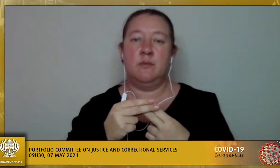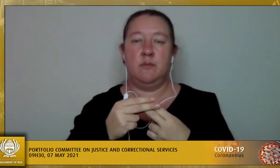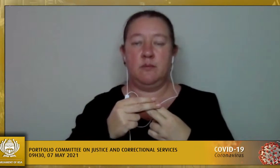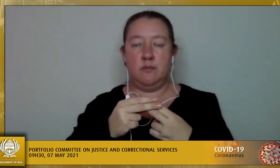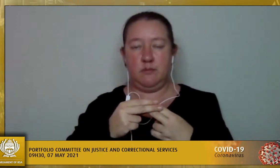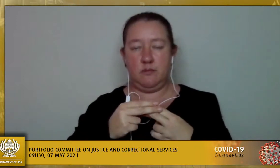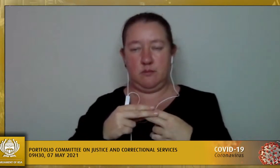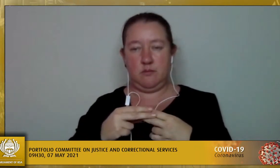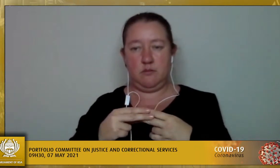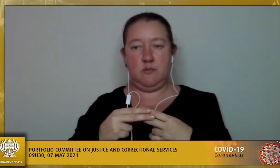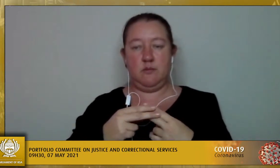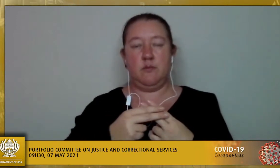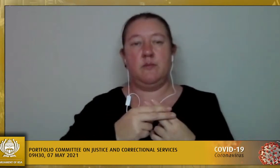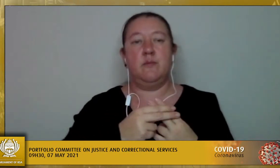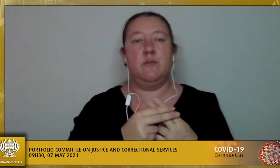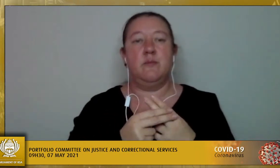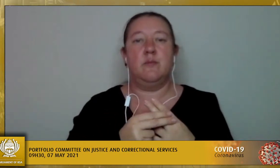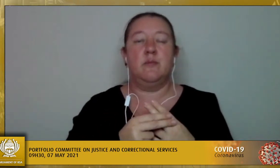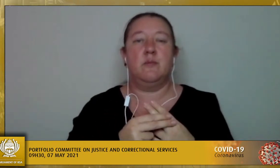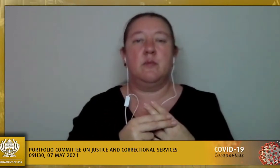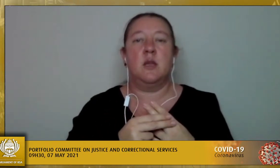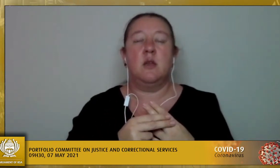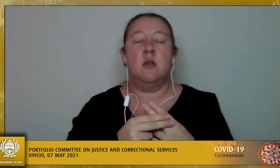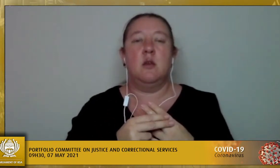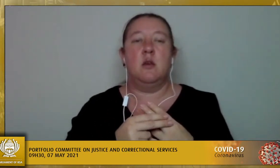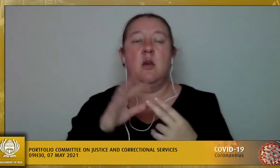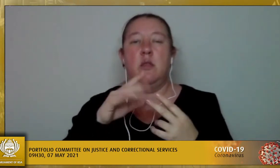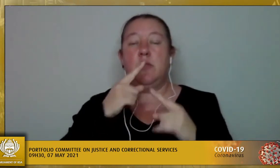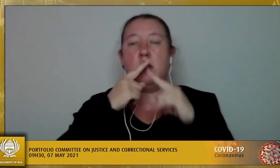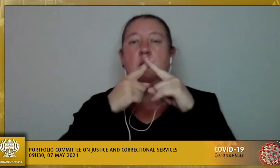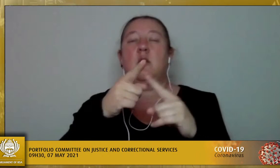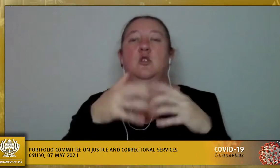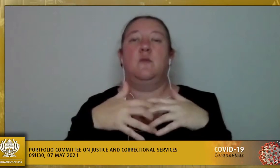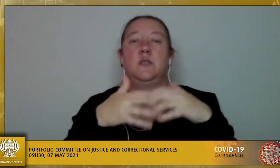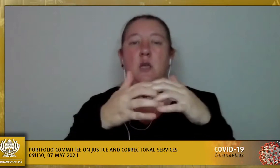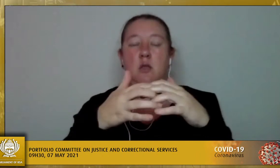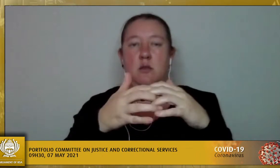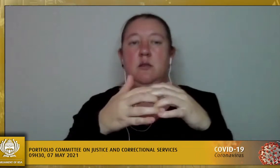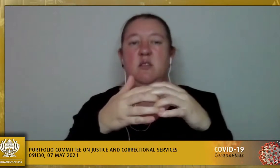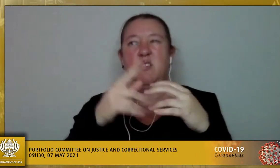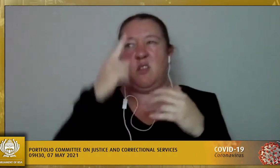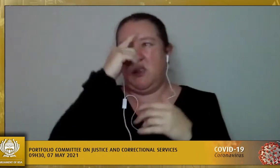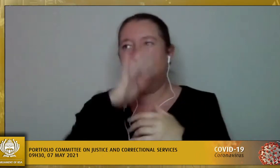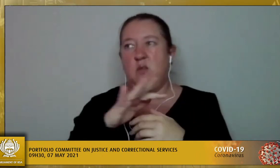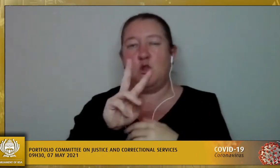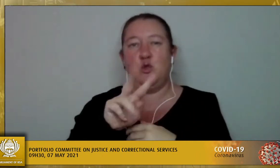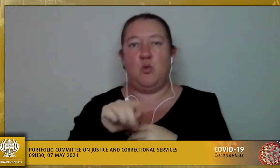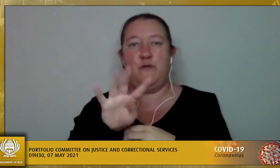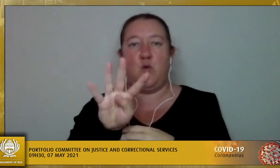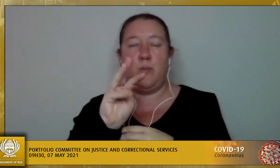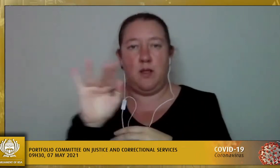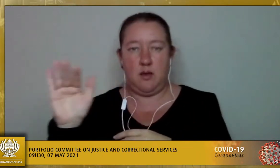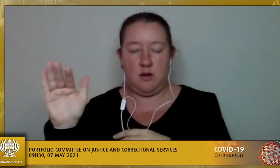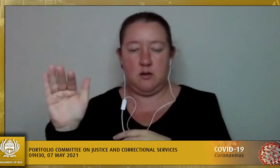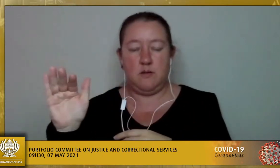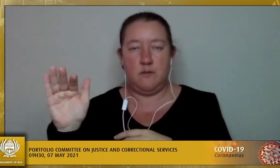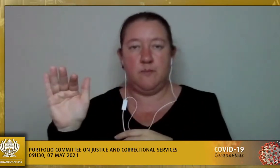um on the targets you have set I think it's about 2.4 billion